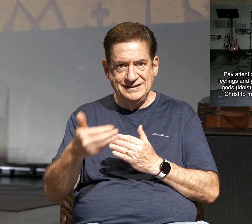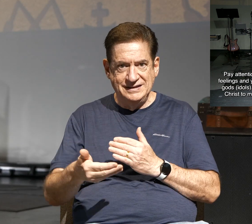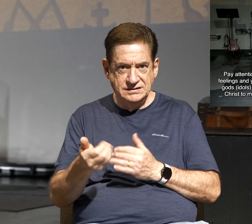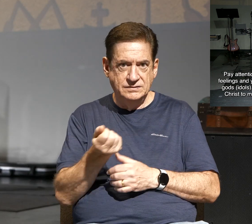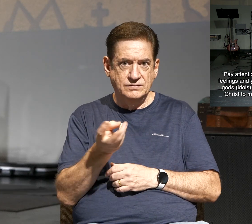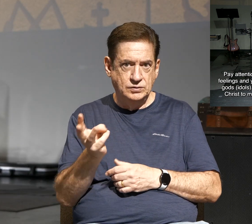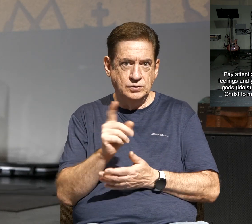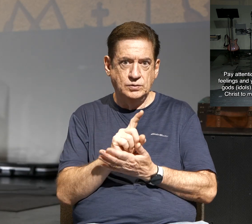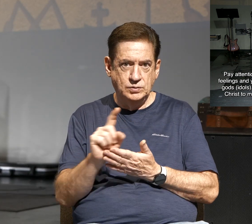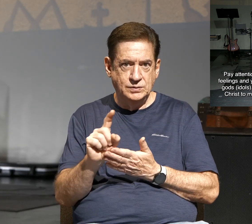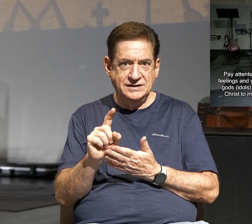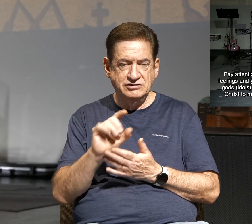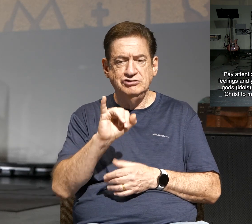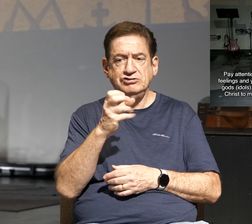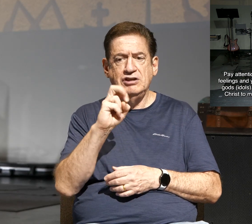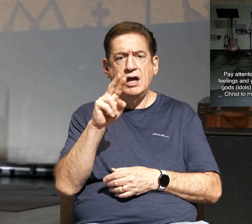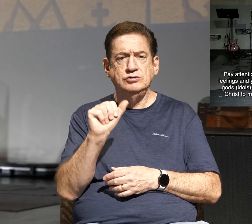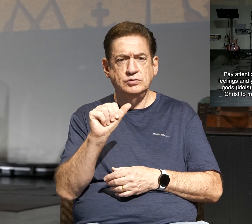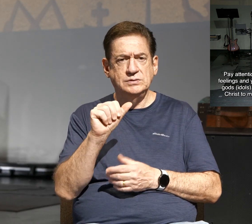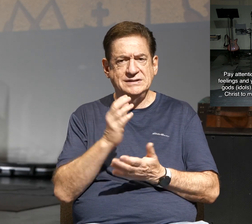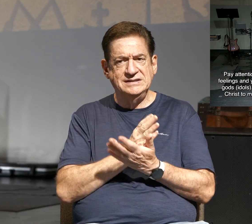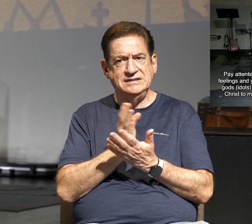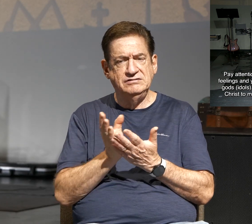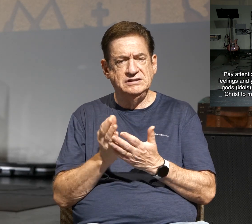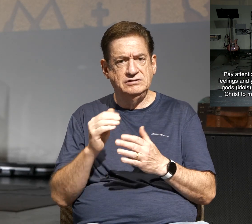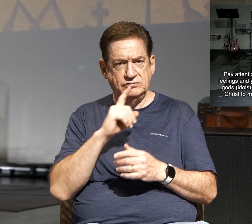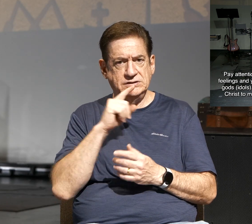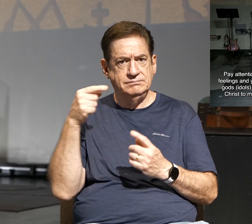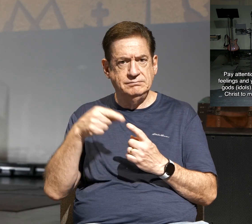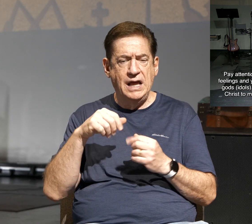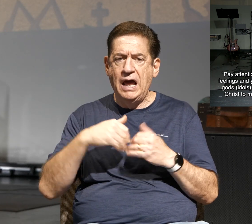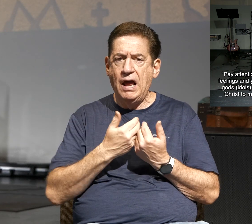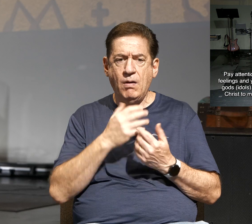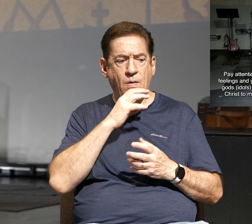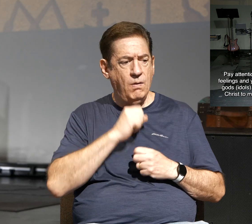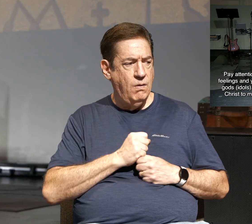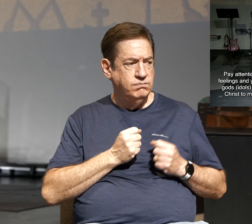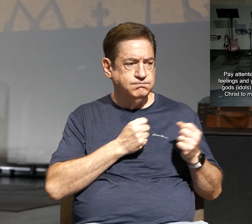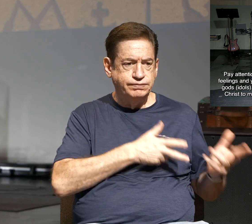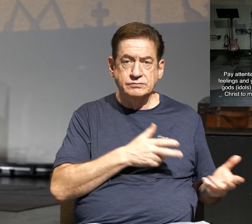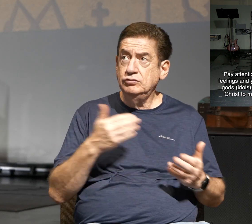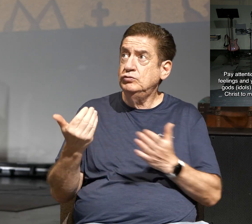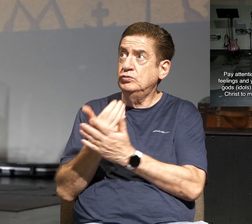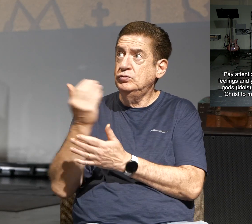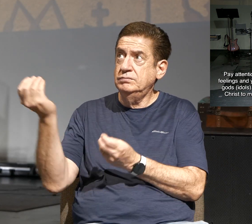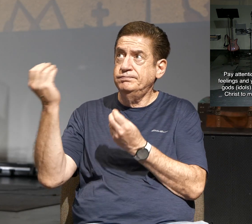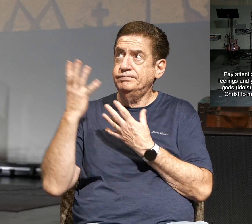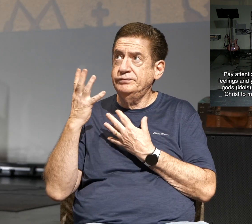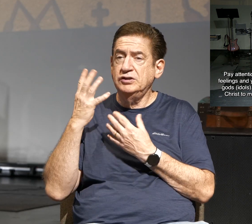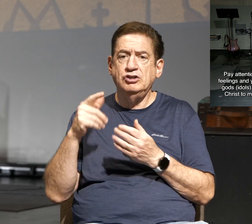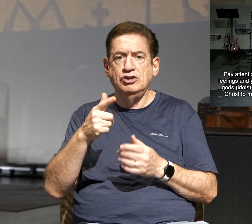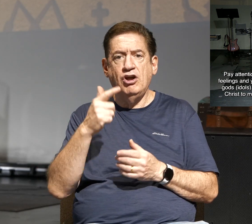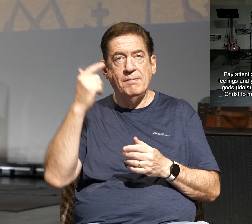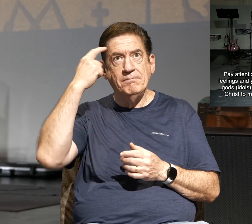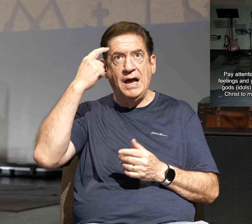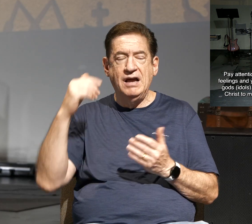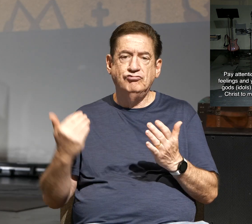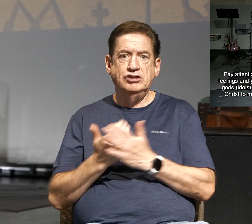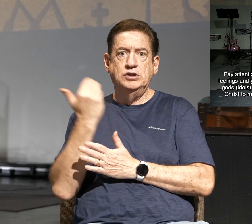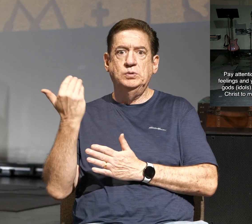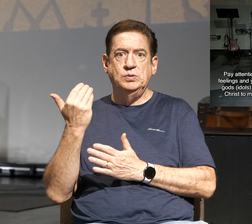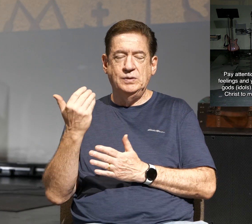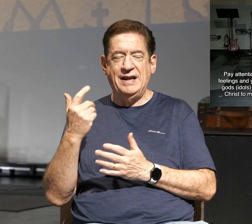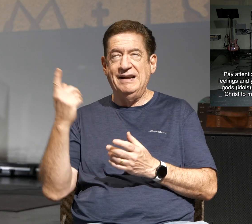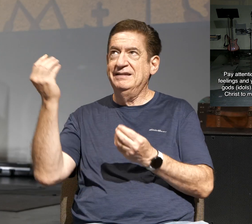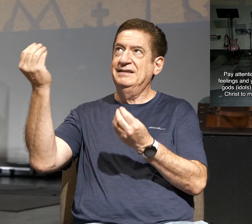of the Joshua series is really all about how do you put off the old, put on the new, being renewed in your mind so that you can enter into all that Christ has for